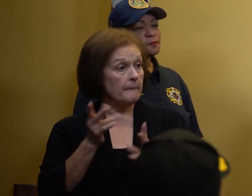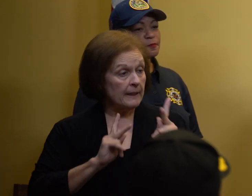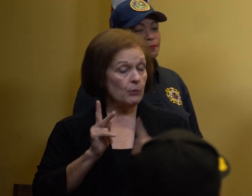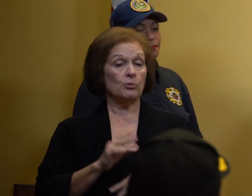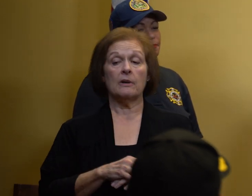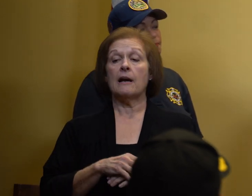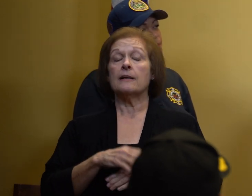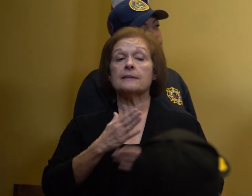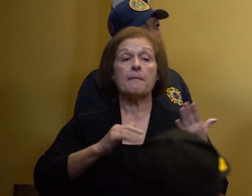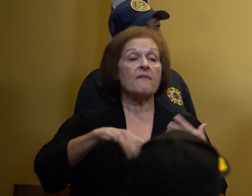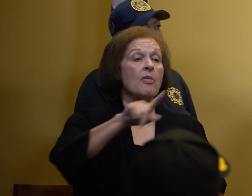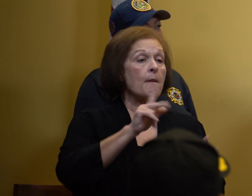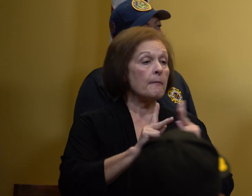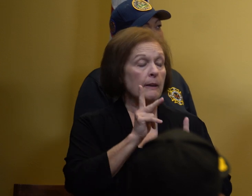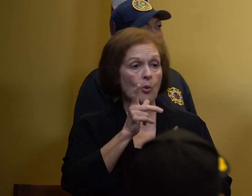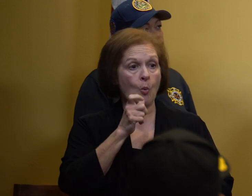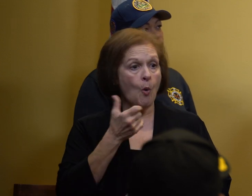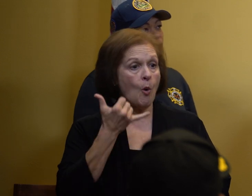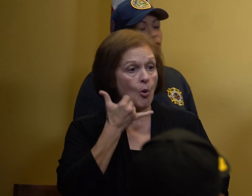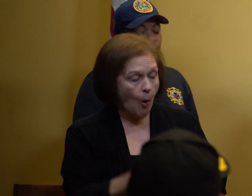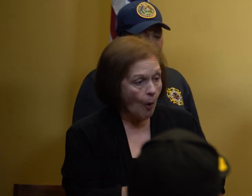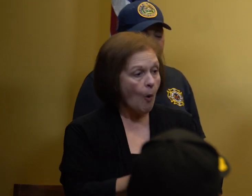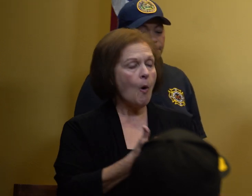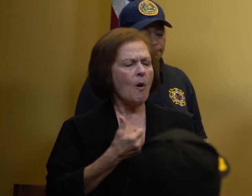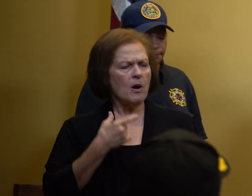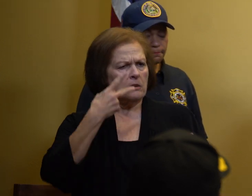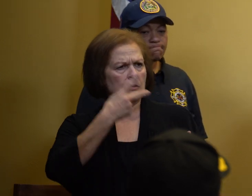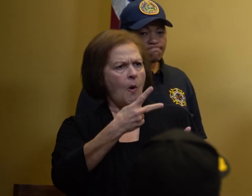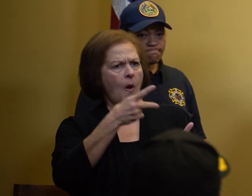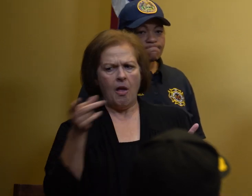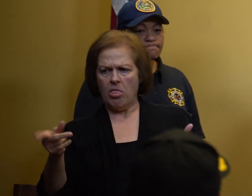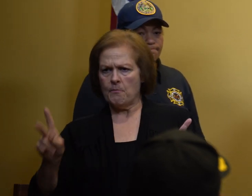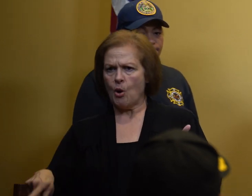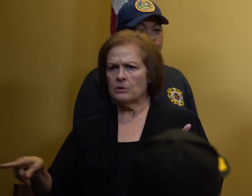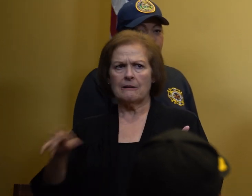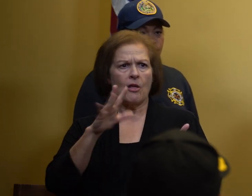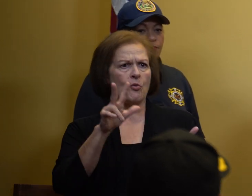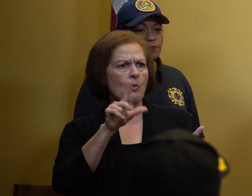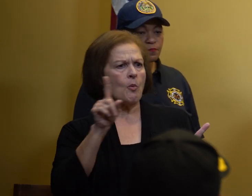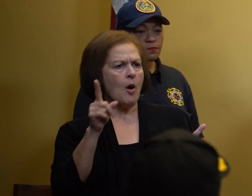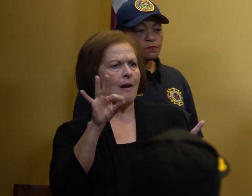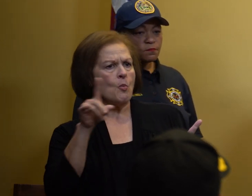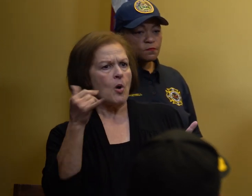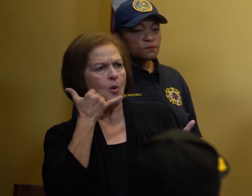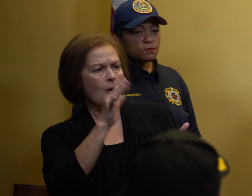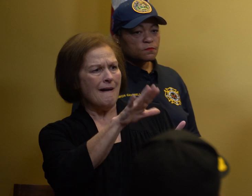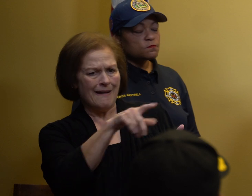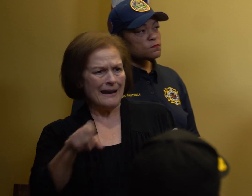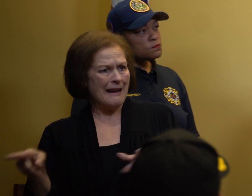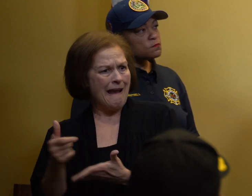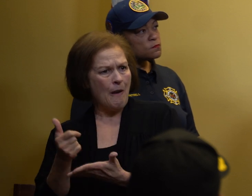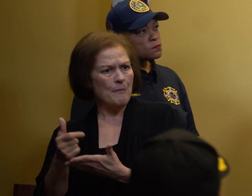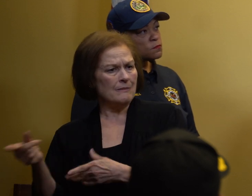constituents who made phone calls to that individual they saw going down the street. Thank you for 311, 911 calls and helping those individuals get